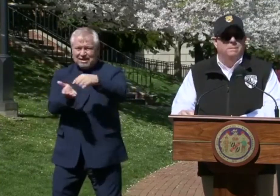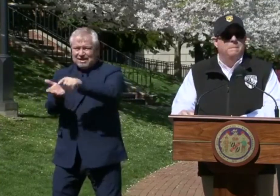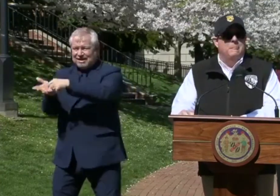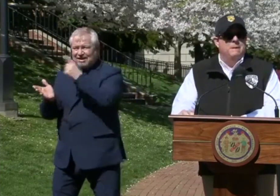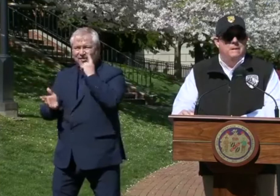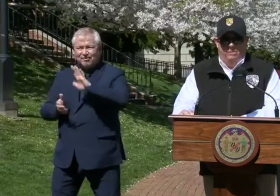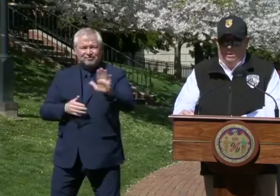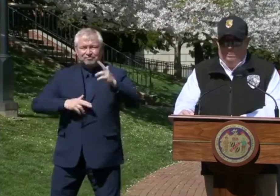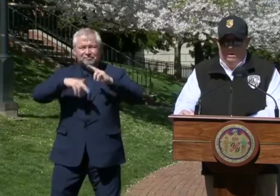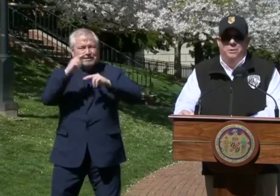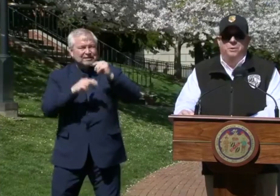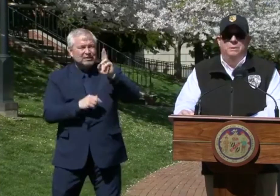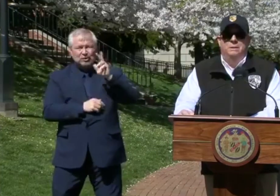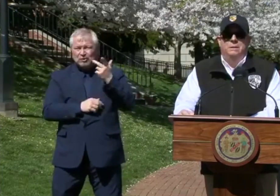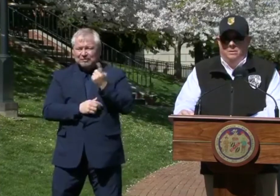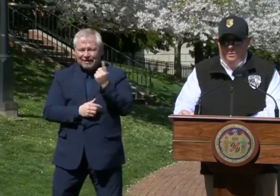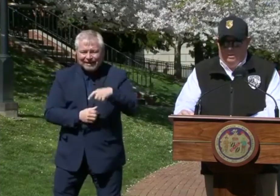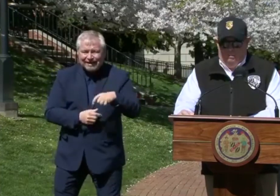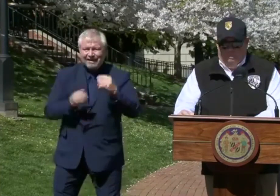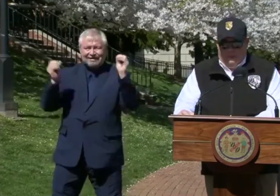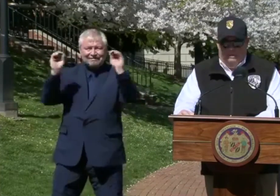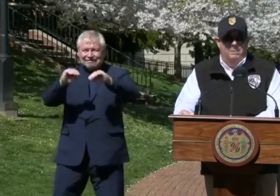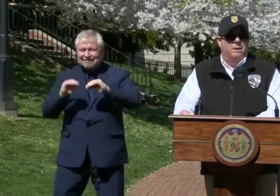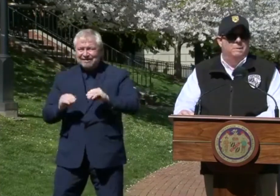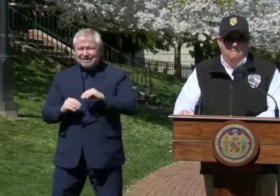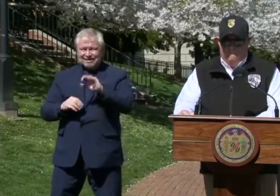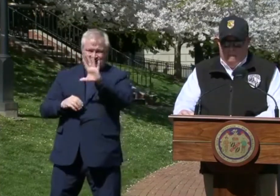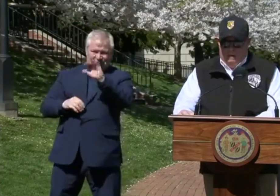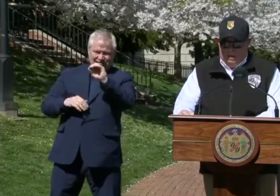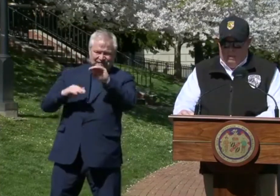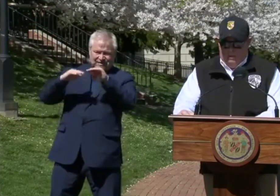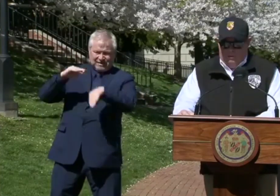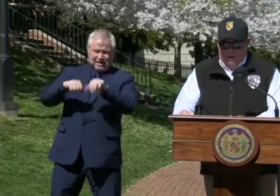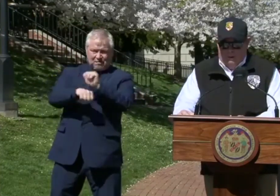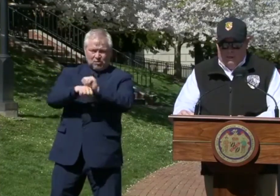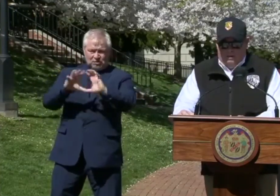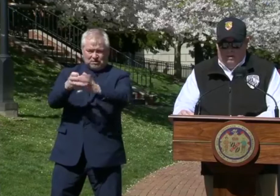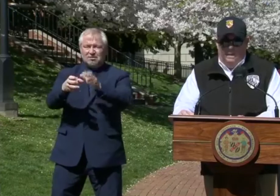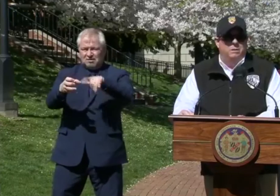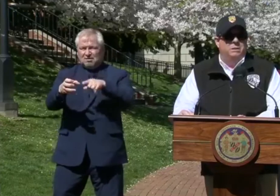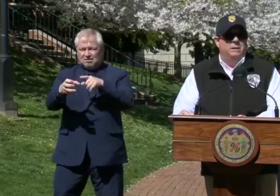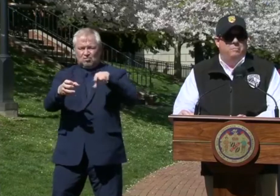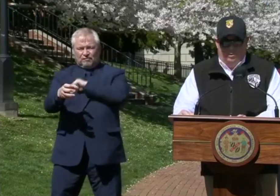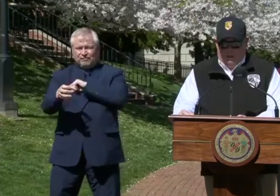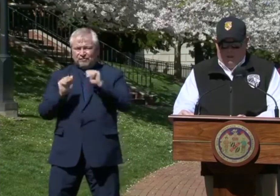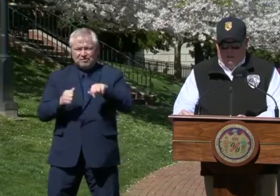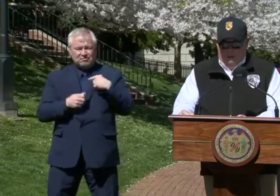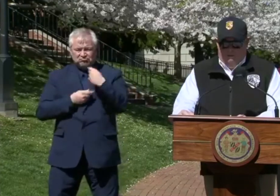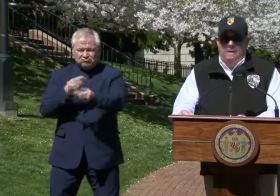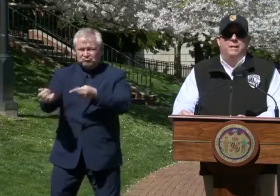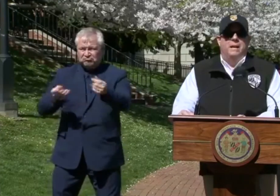employees that have lost revenue due to the pandemic. Our Commerce Department has already received more